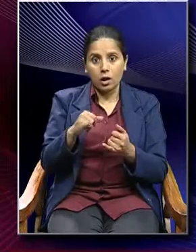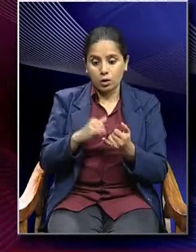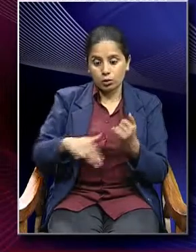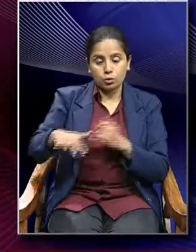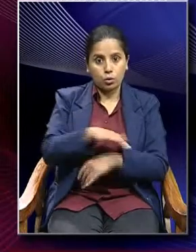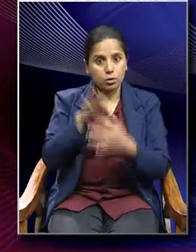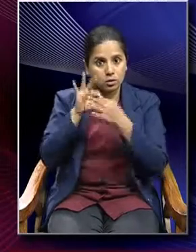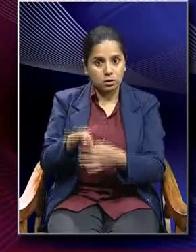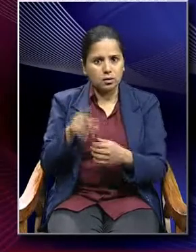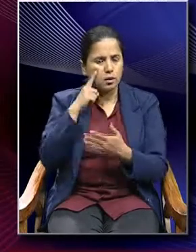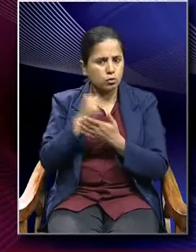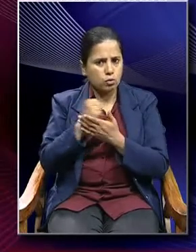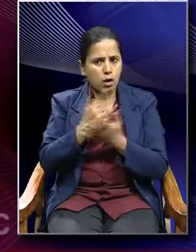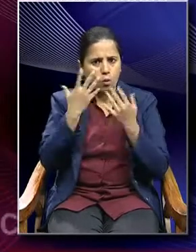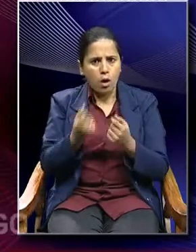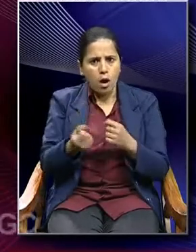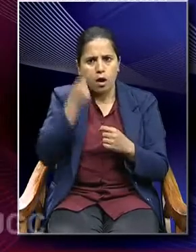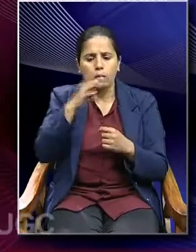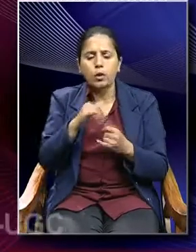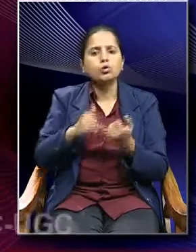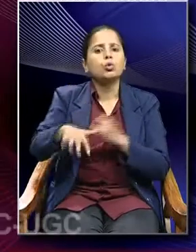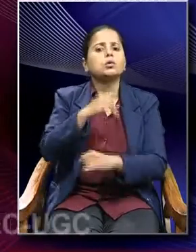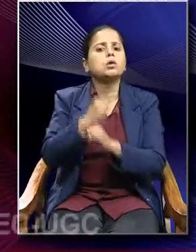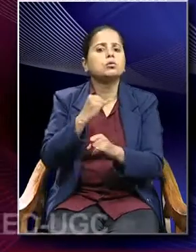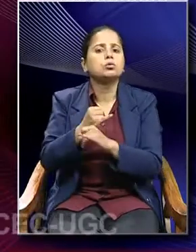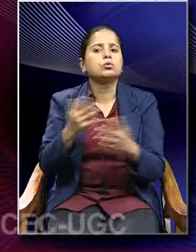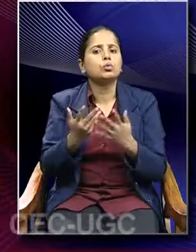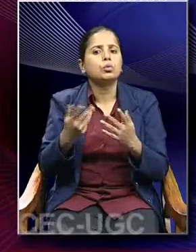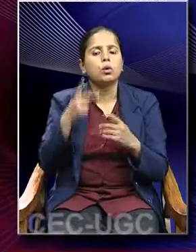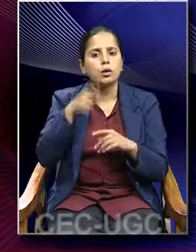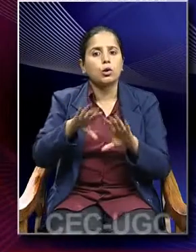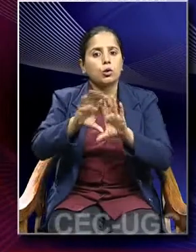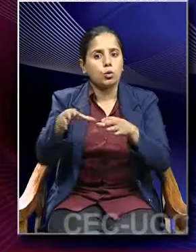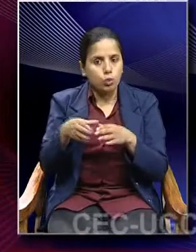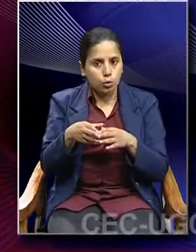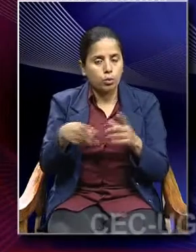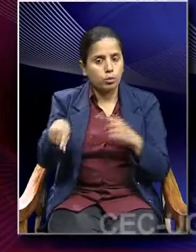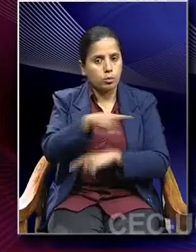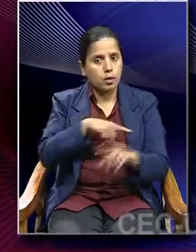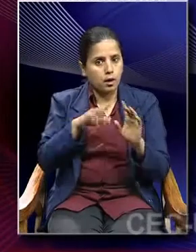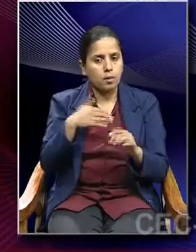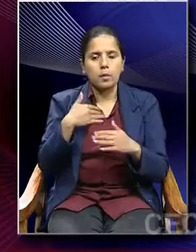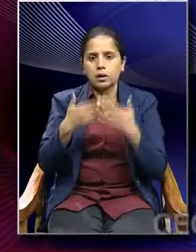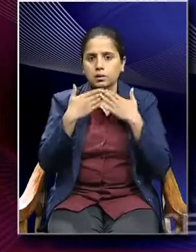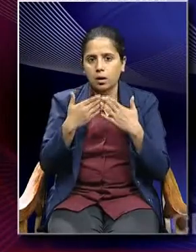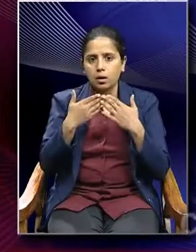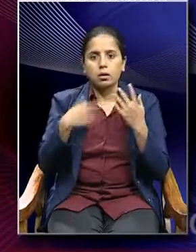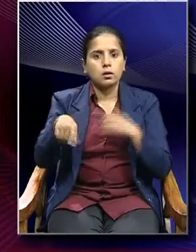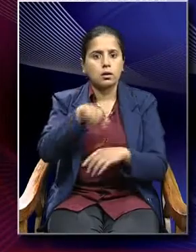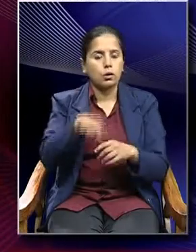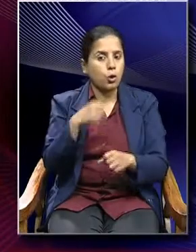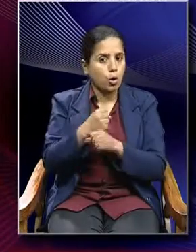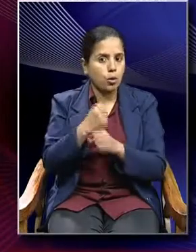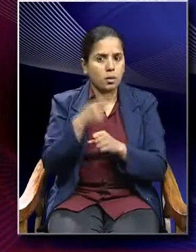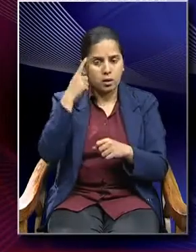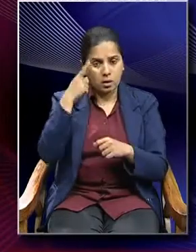understand, we look at it as a social institution and group, or has kind of, we study state. It's not that sociologists